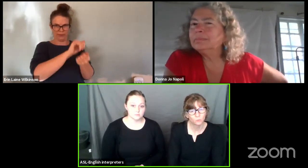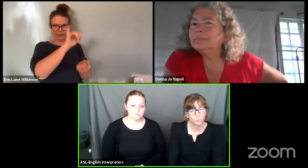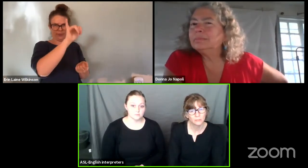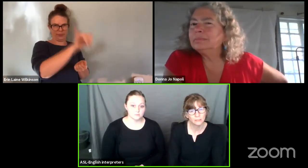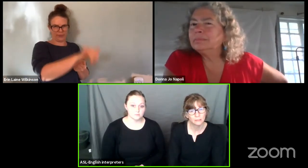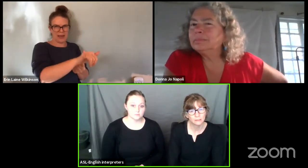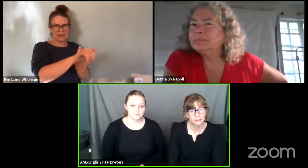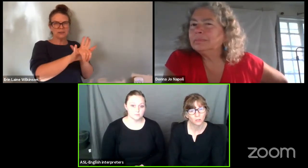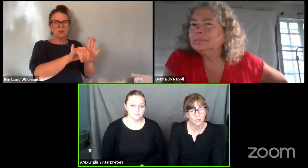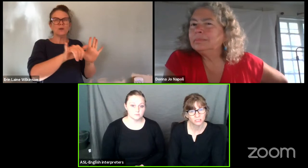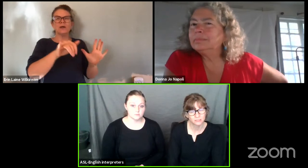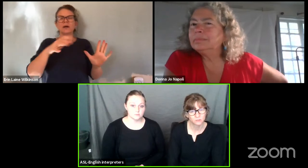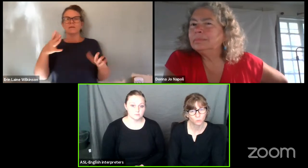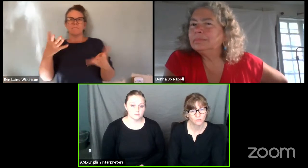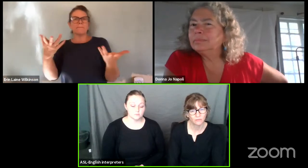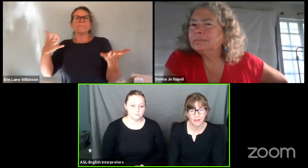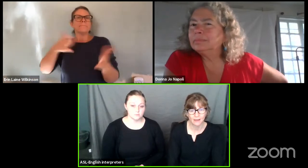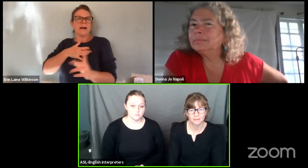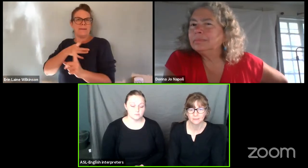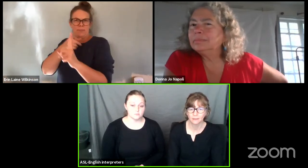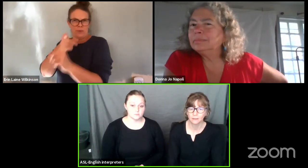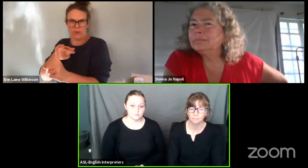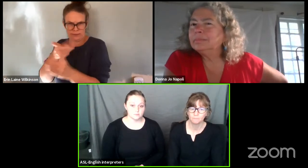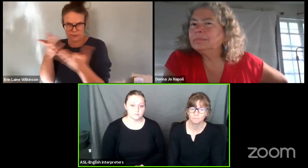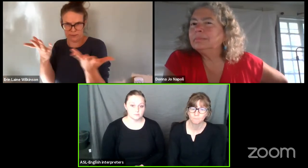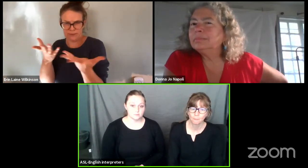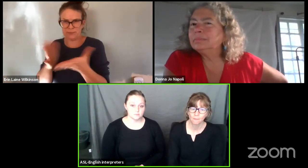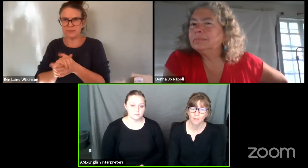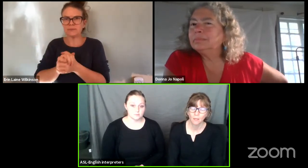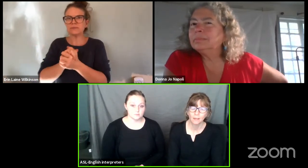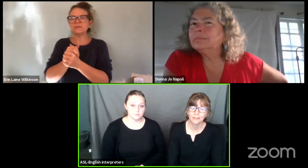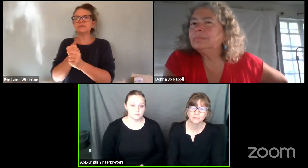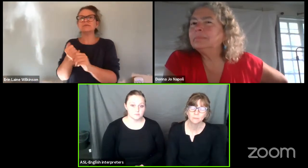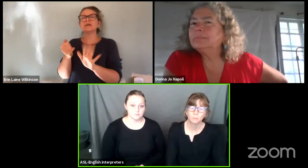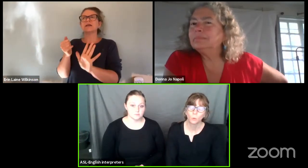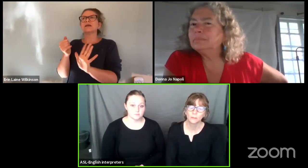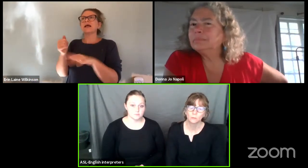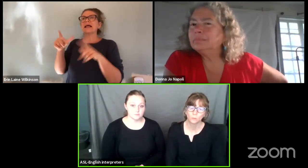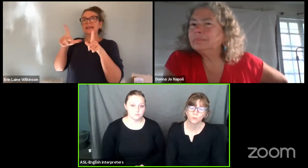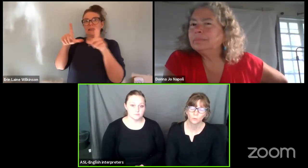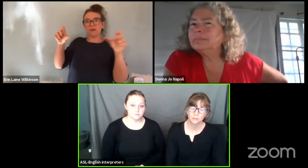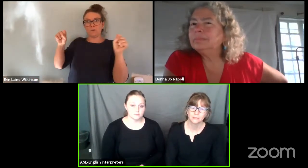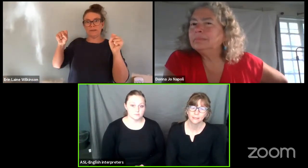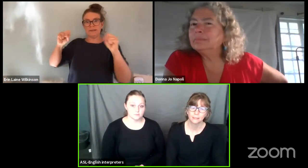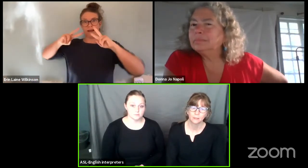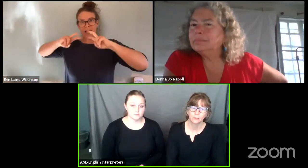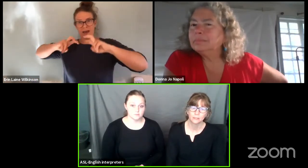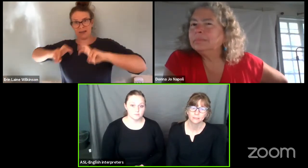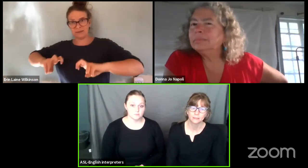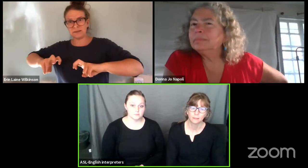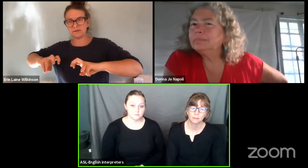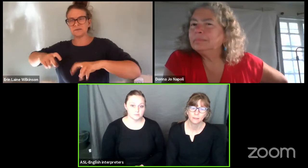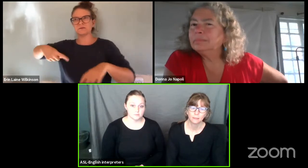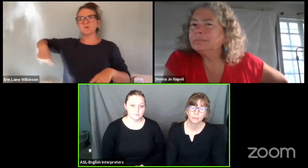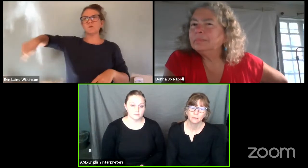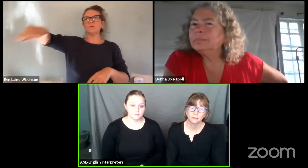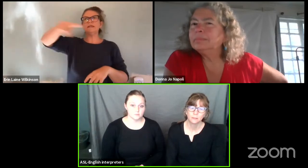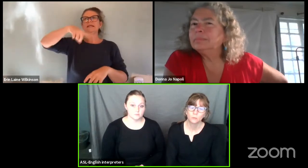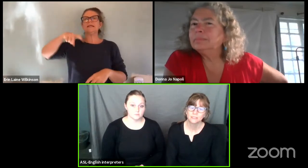I think, be really cautious with that. I guess my point with what I'm saying here is